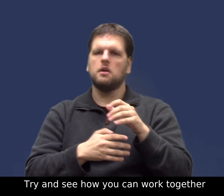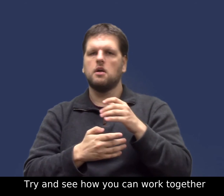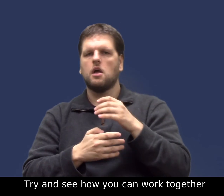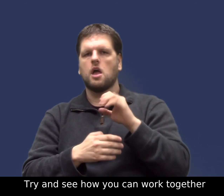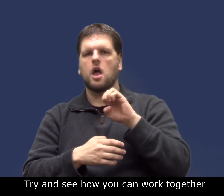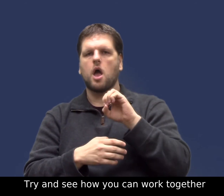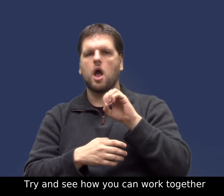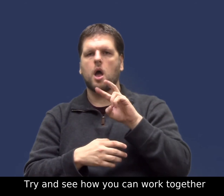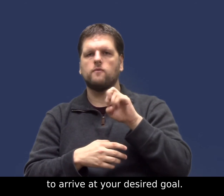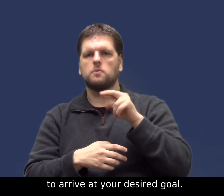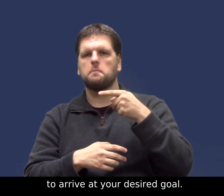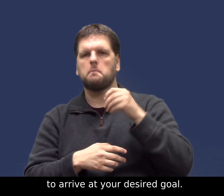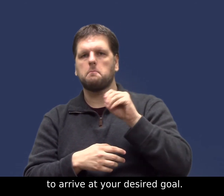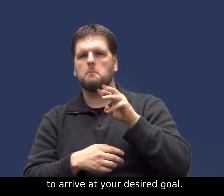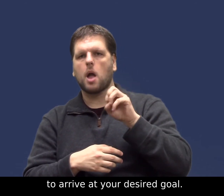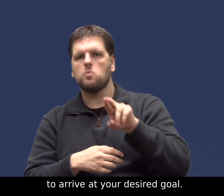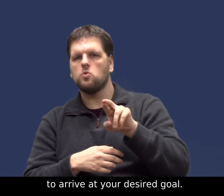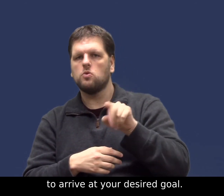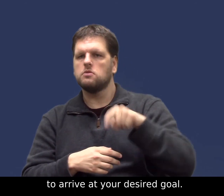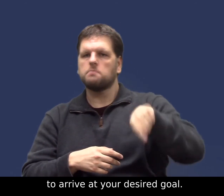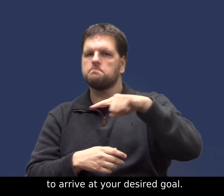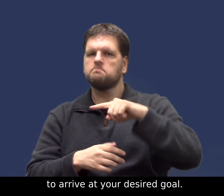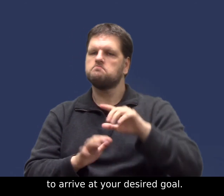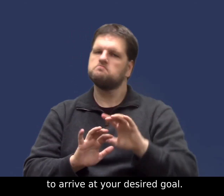work together to arrive at your desired goal.